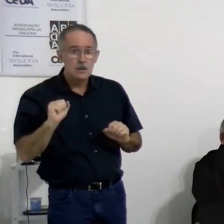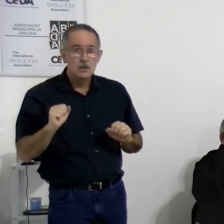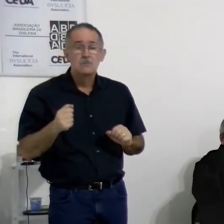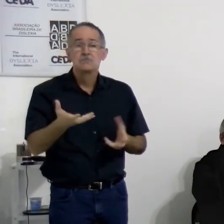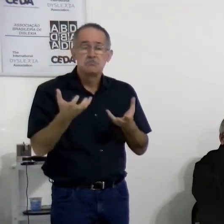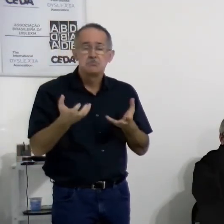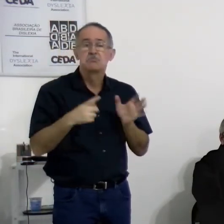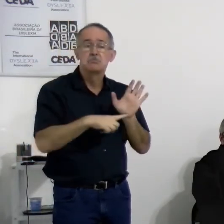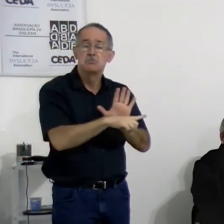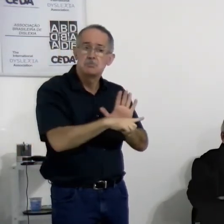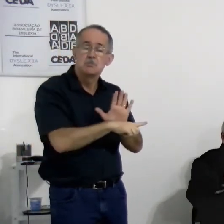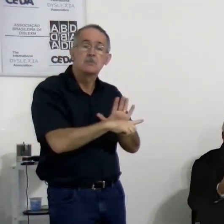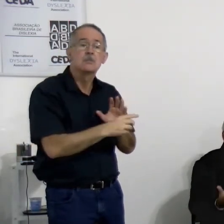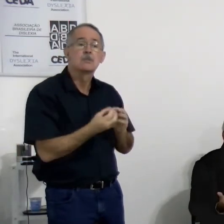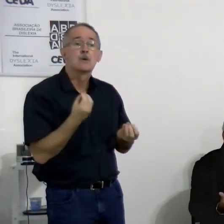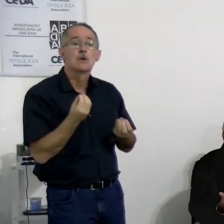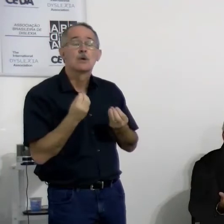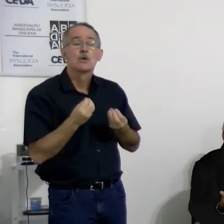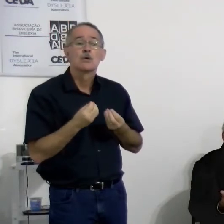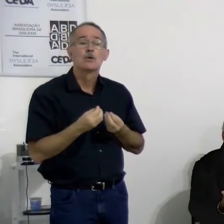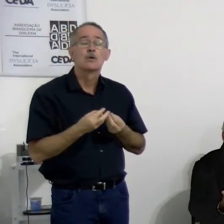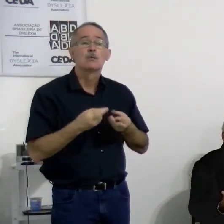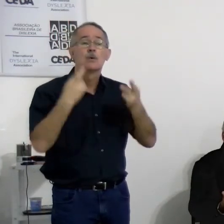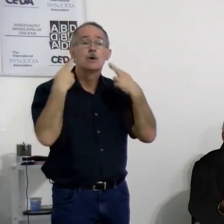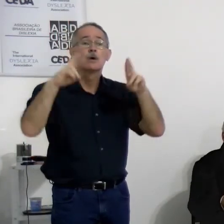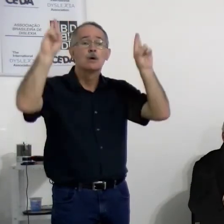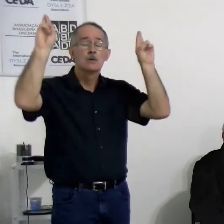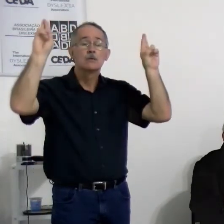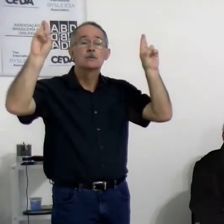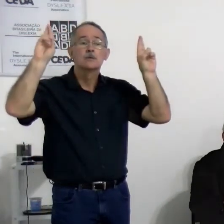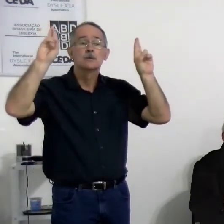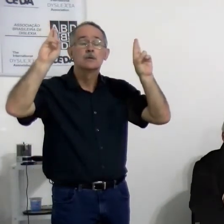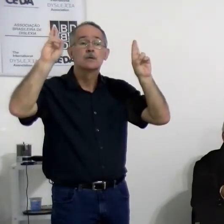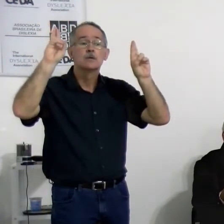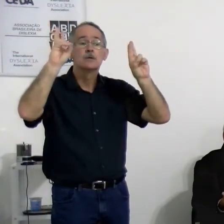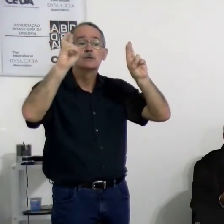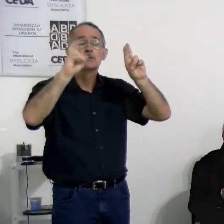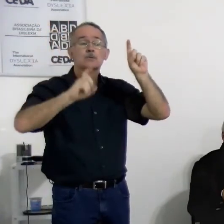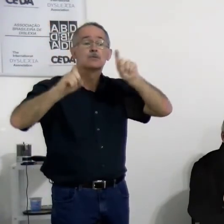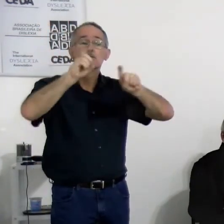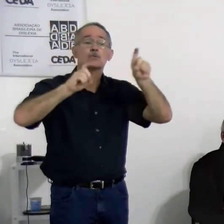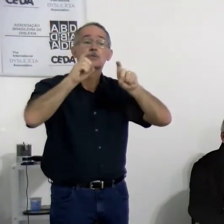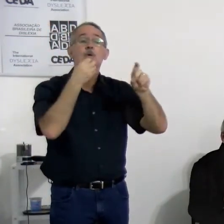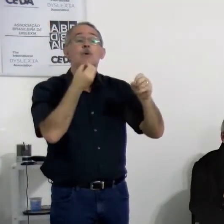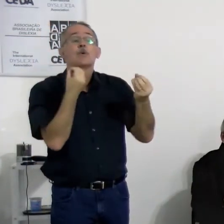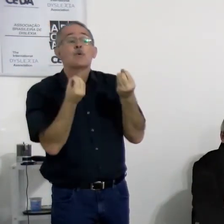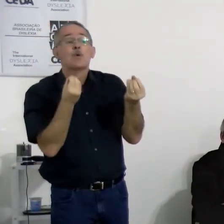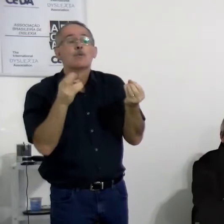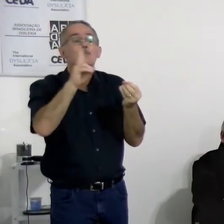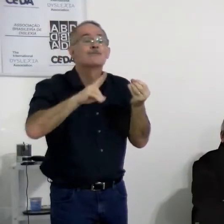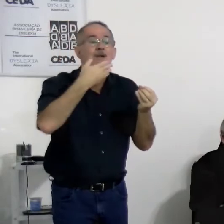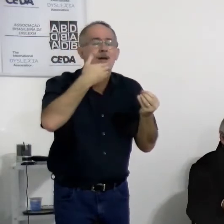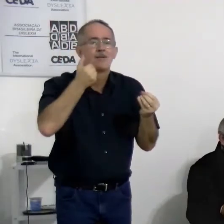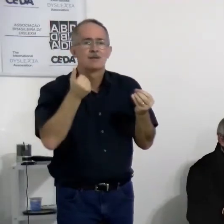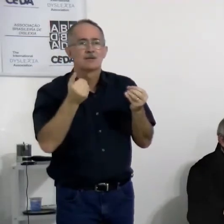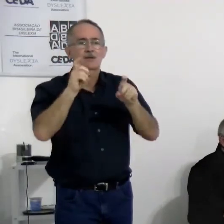sobre a revolução digital e como é que nós podemos tirar vantagem dela. qual o impacto